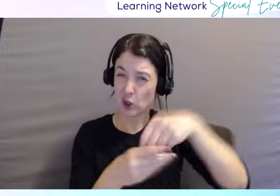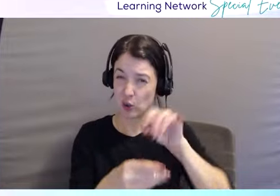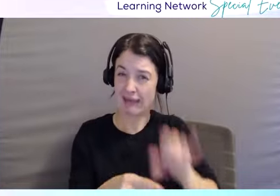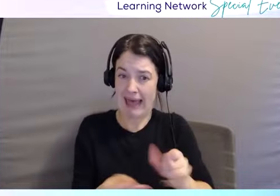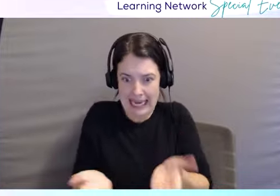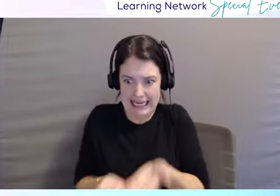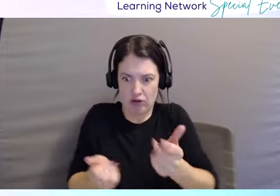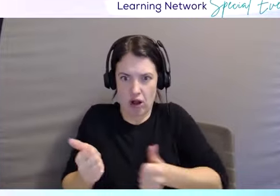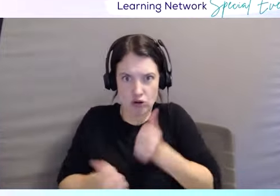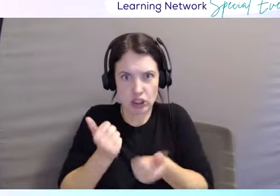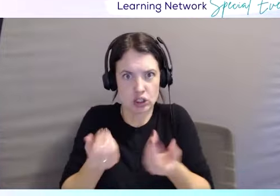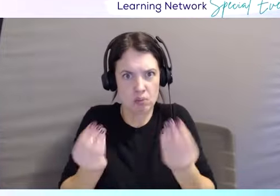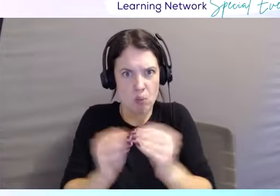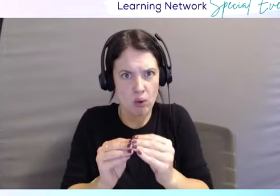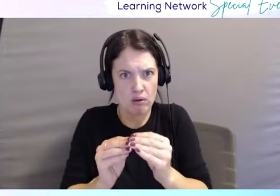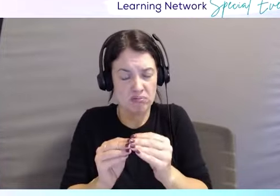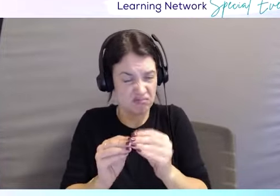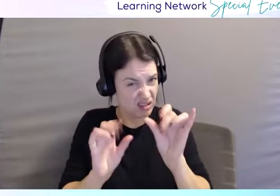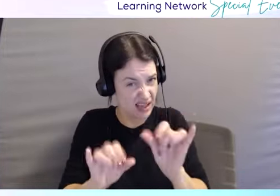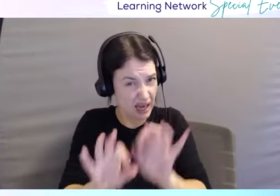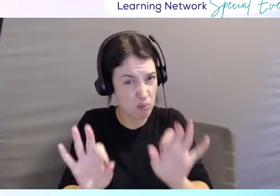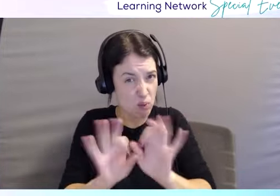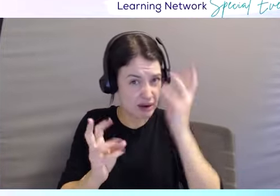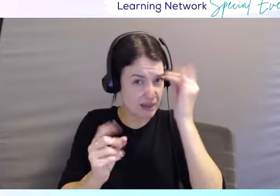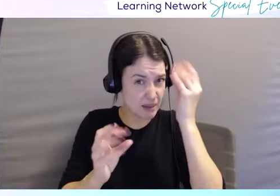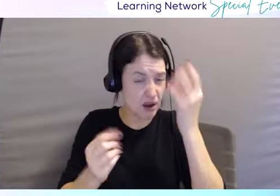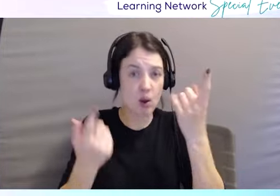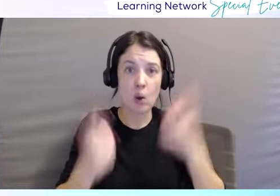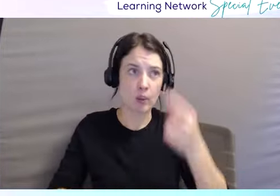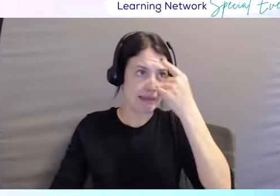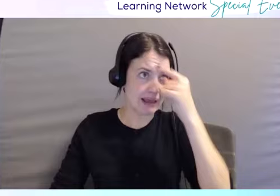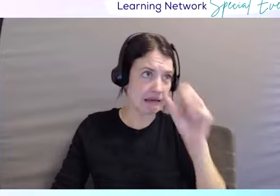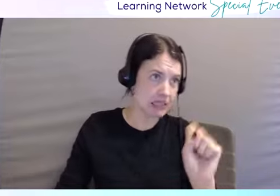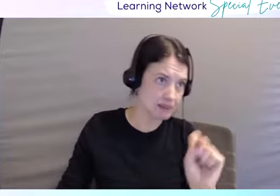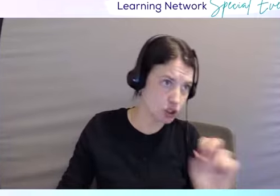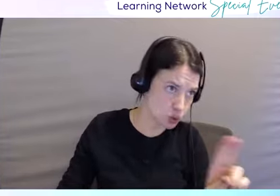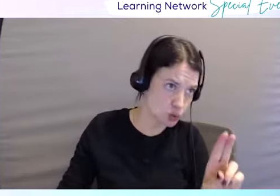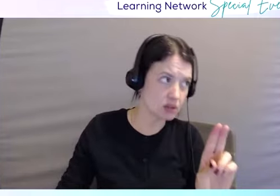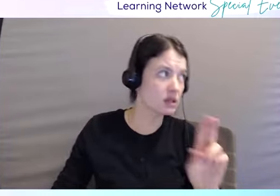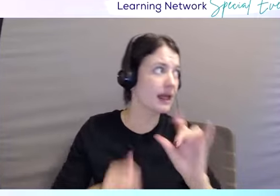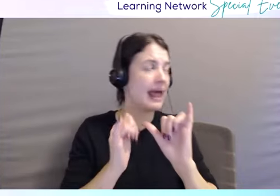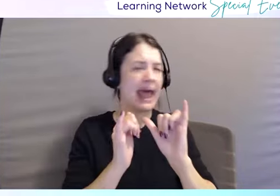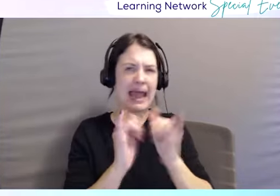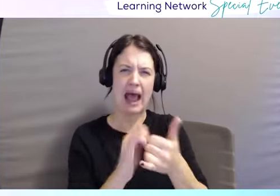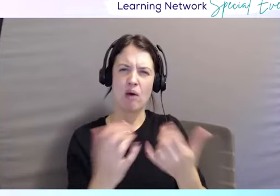this is another piece to consider with the differentiation with substances and therefore how they intersect with